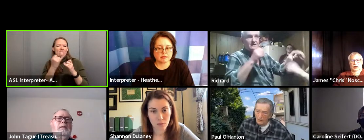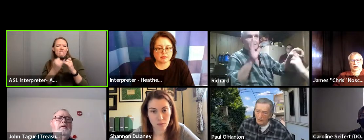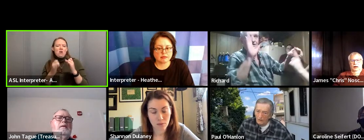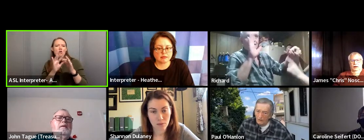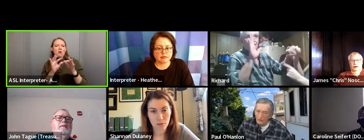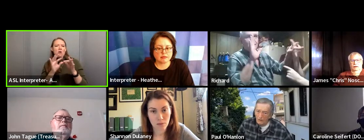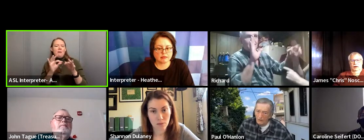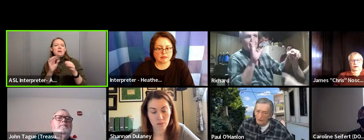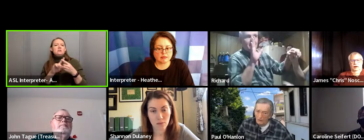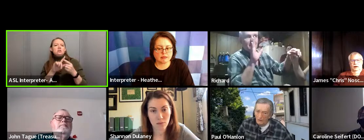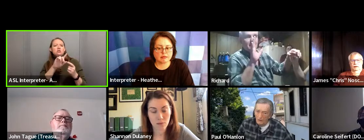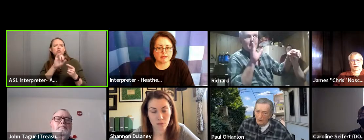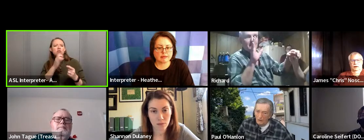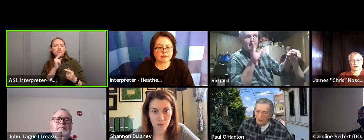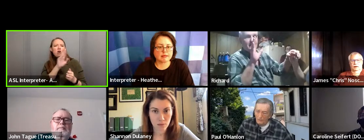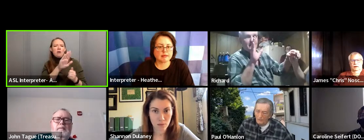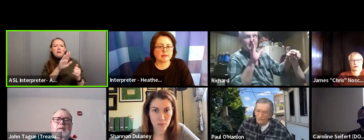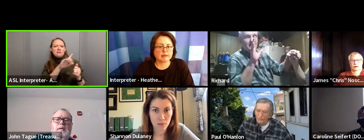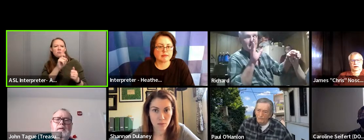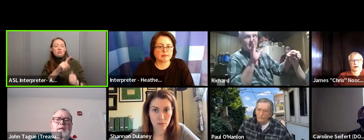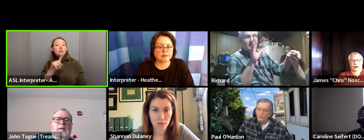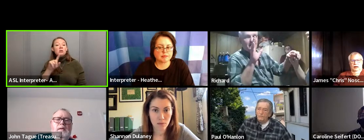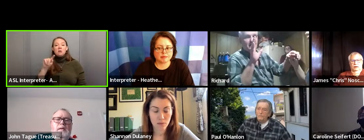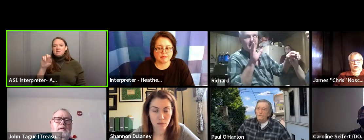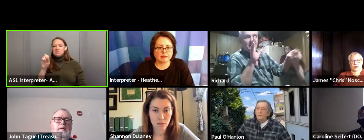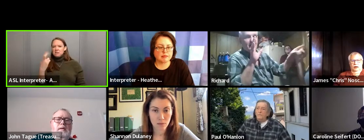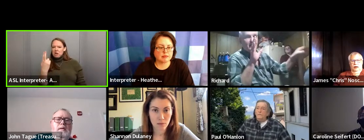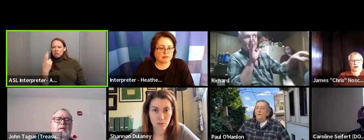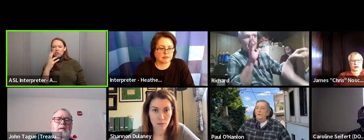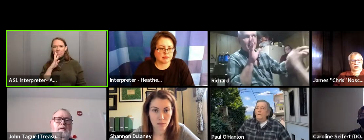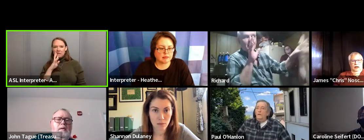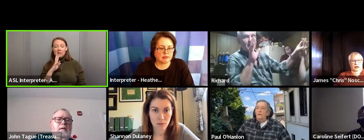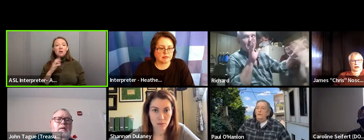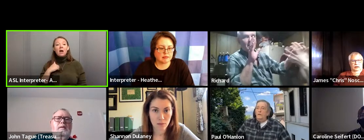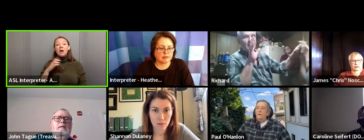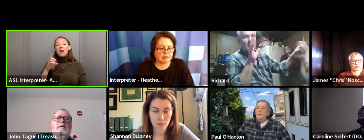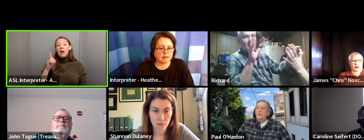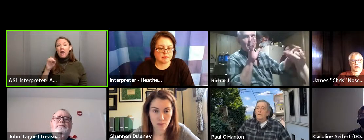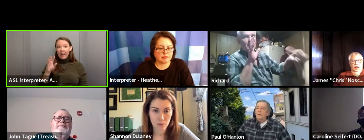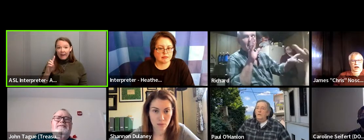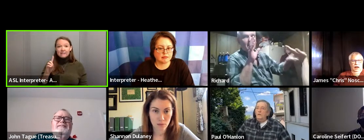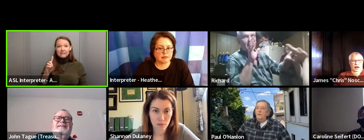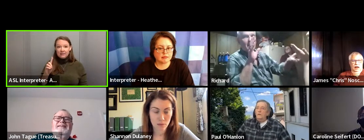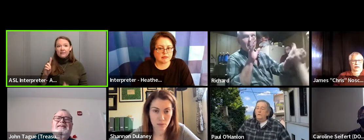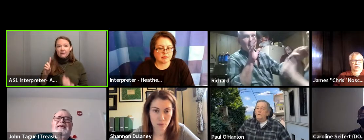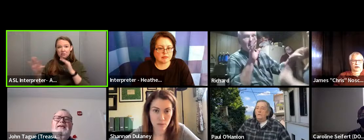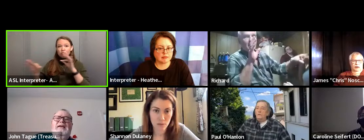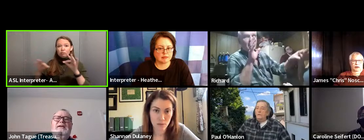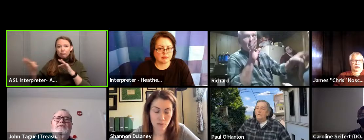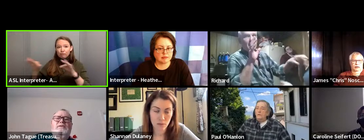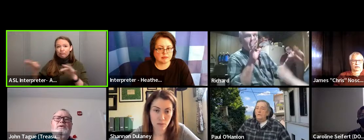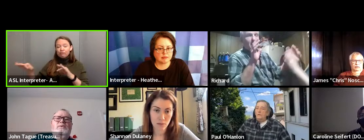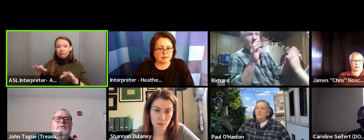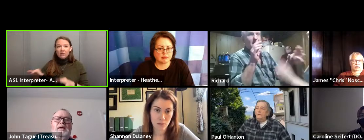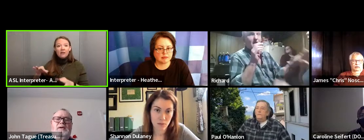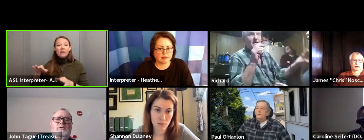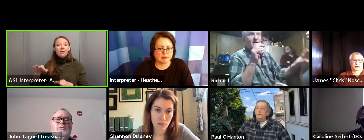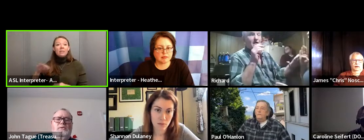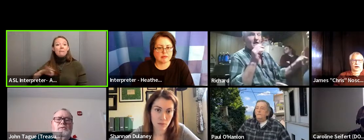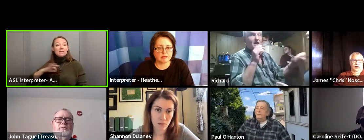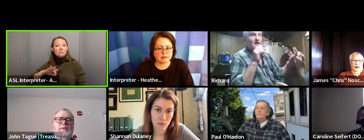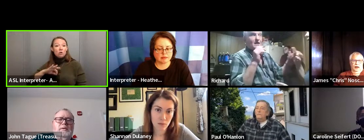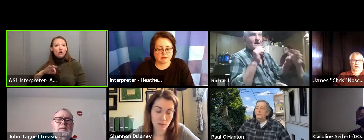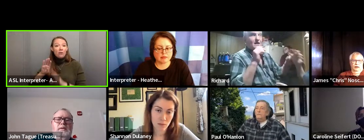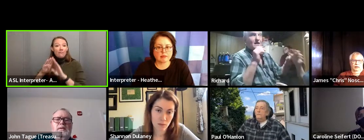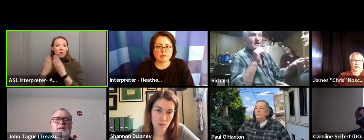is Tosh speaking. So we have briefed the Pittsburgh Bureau of Police on all of the policies of scooters. So